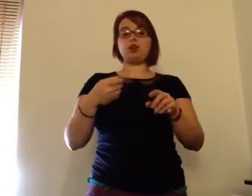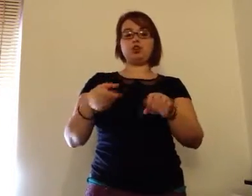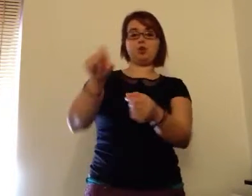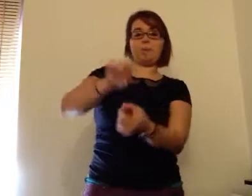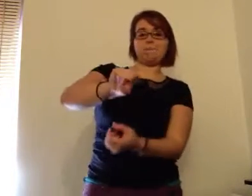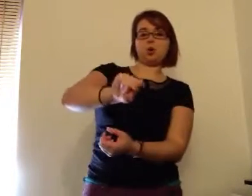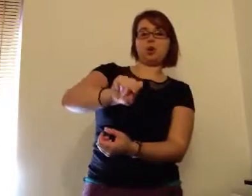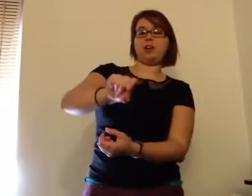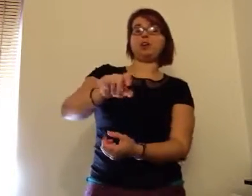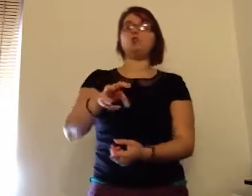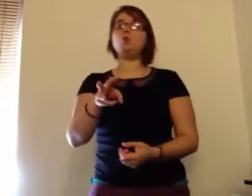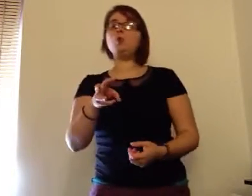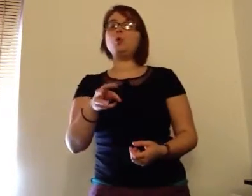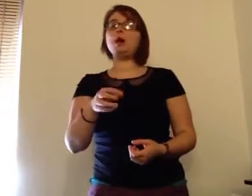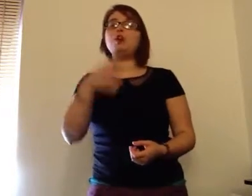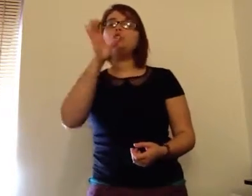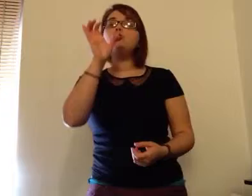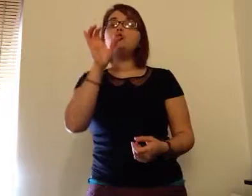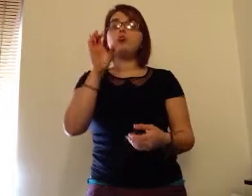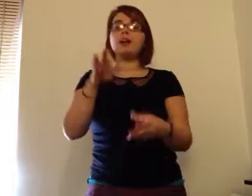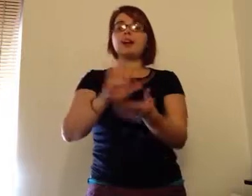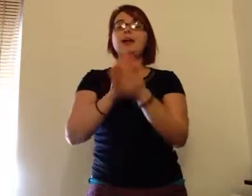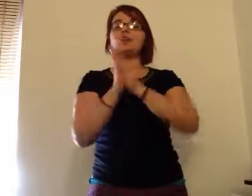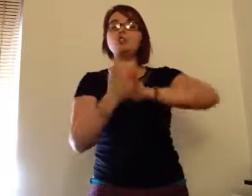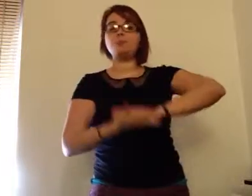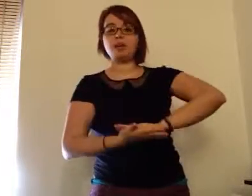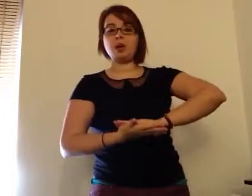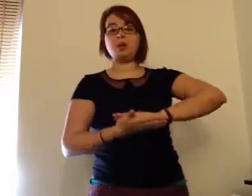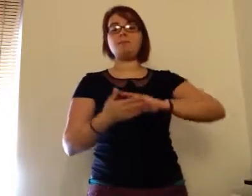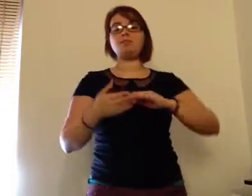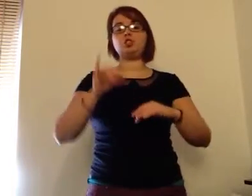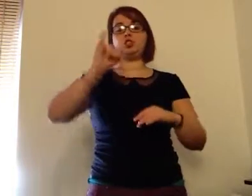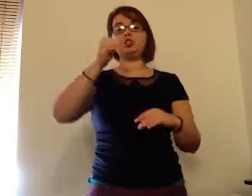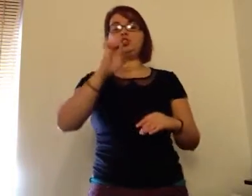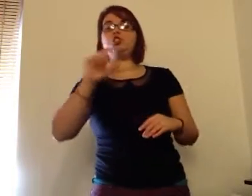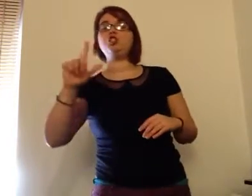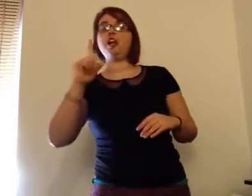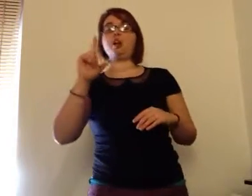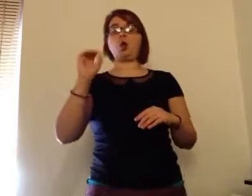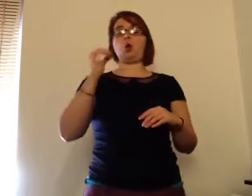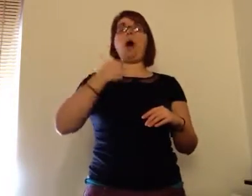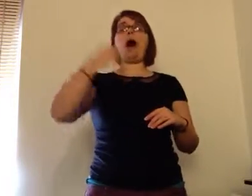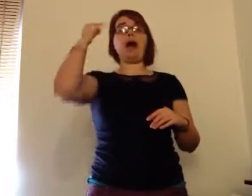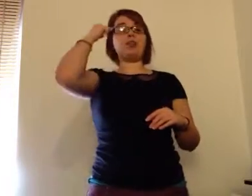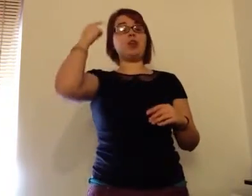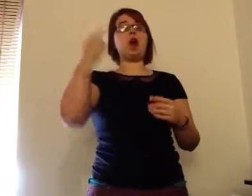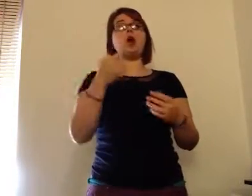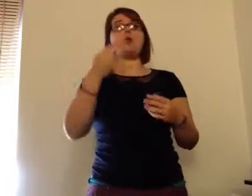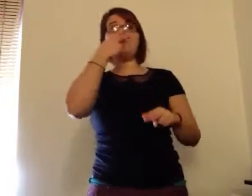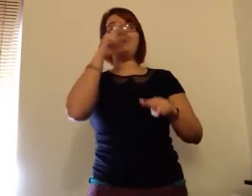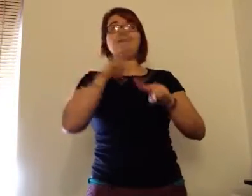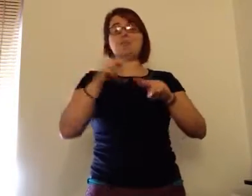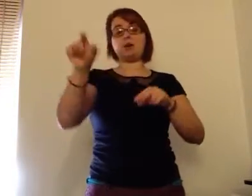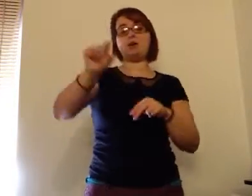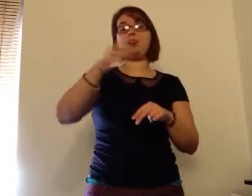And so I thought it would be fun to put it in my dad's coffee. Now me being an adult now,